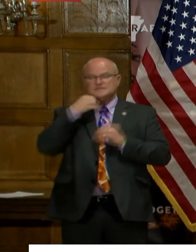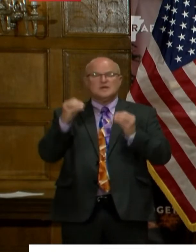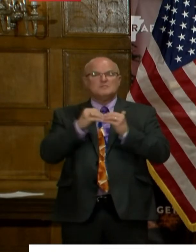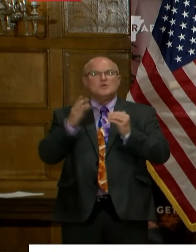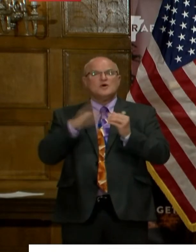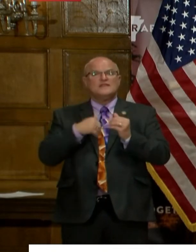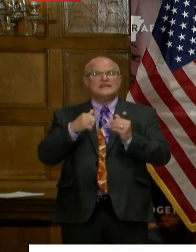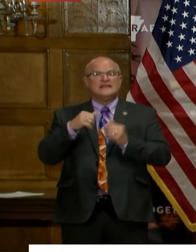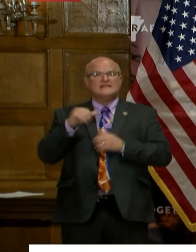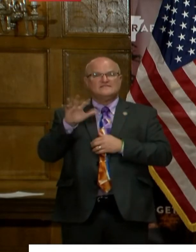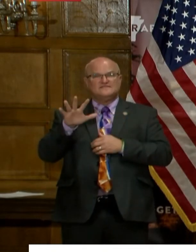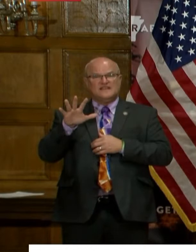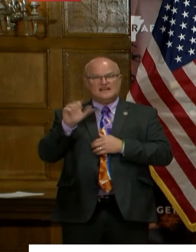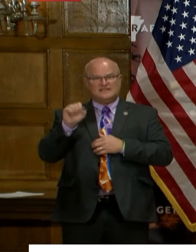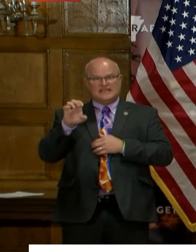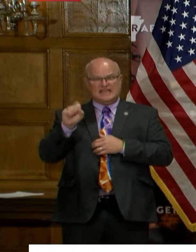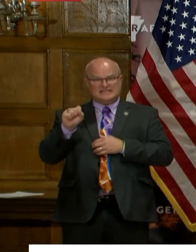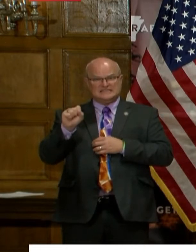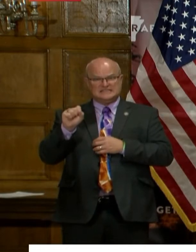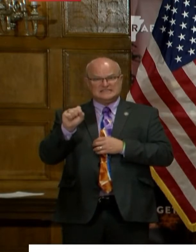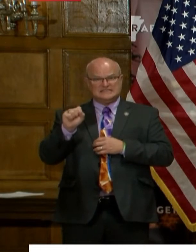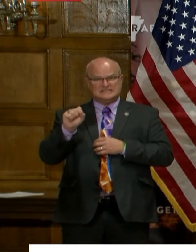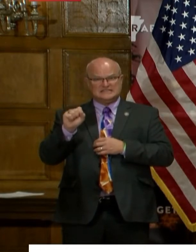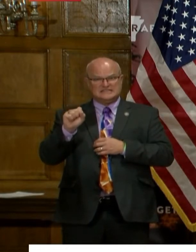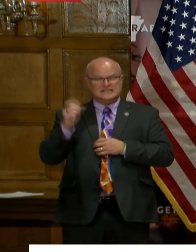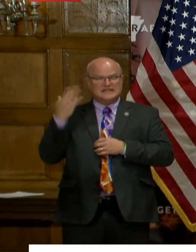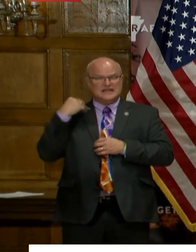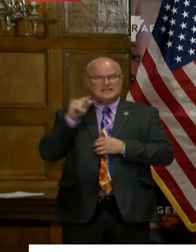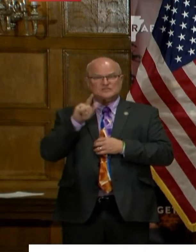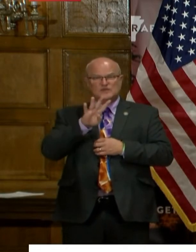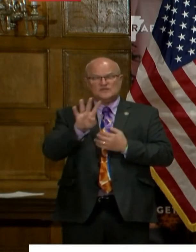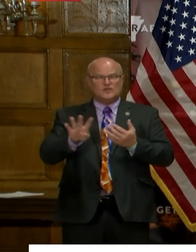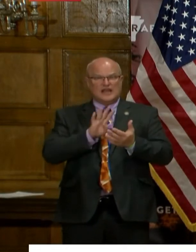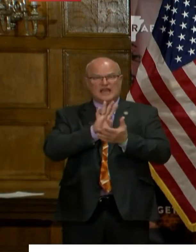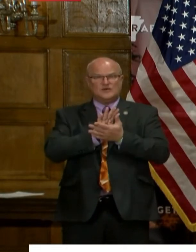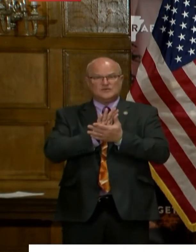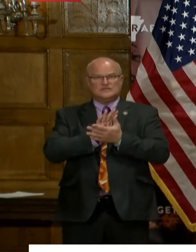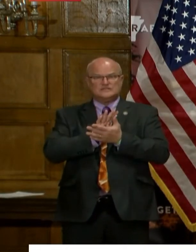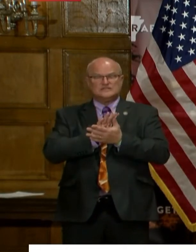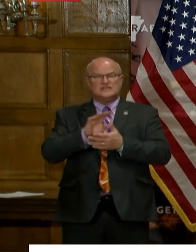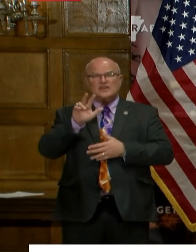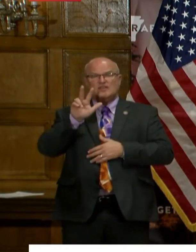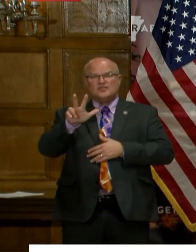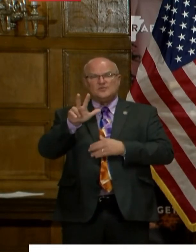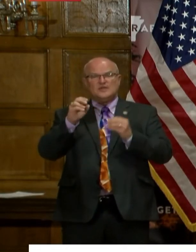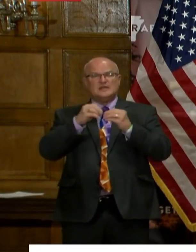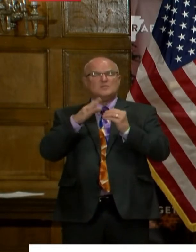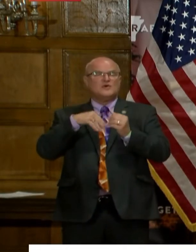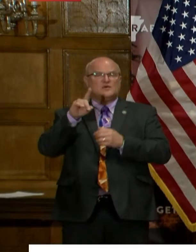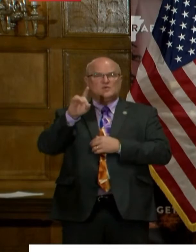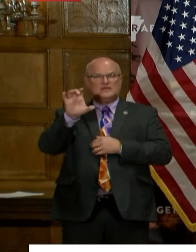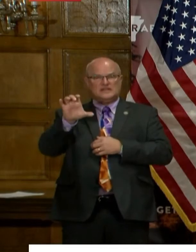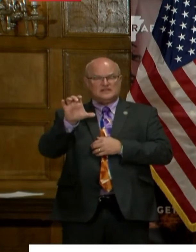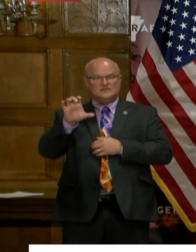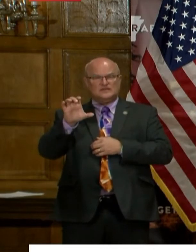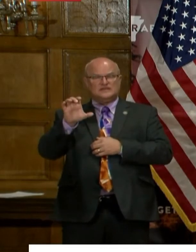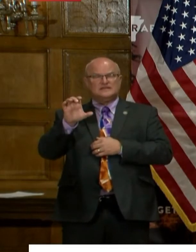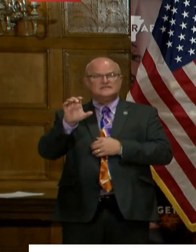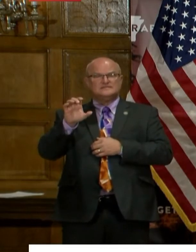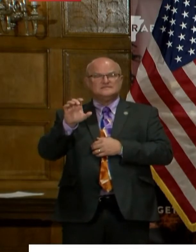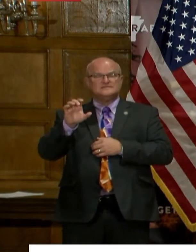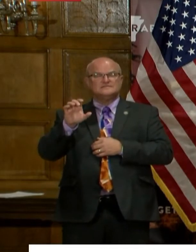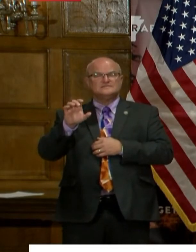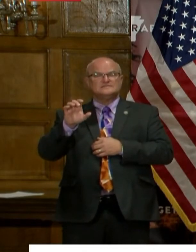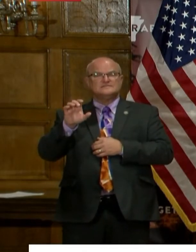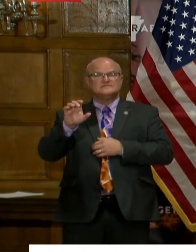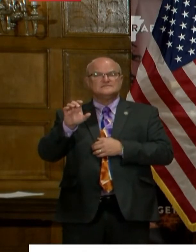greater than or equal to 5 cases in the last 24 hours. We have 3 counties over 100. They are in